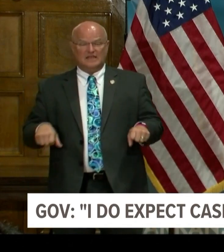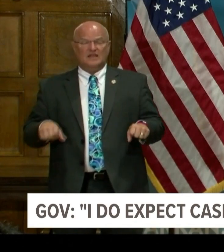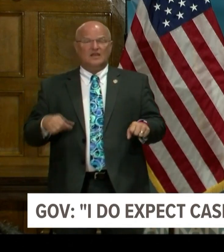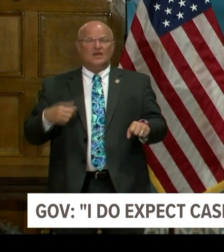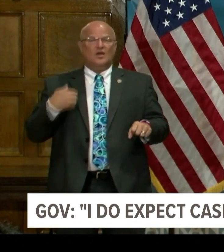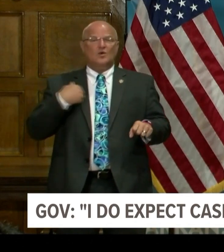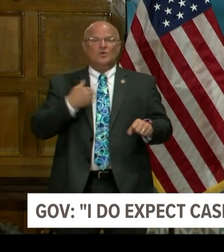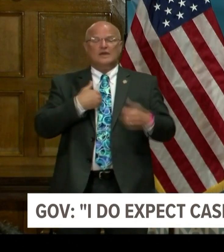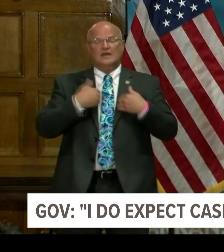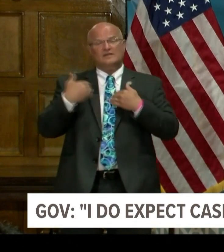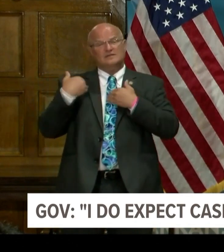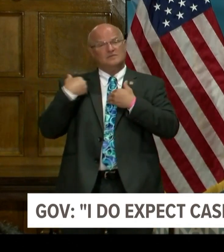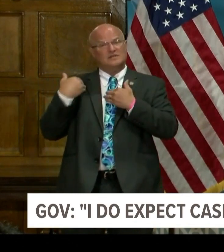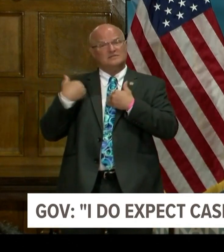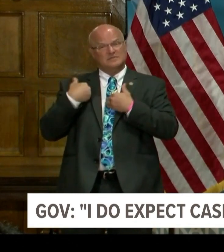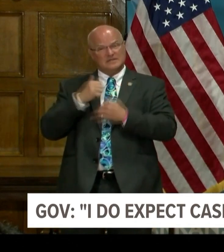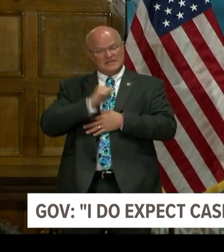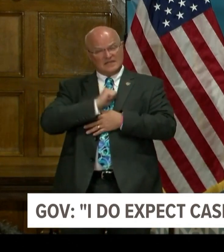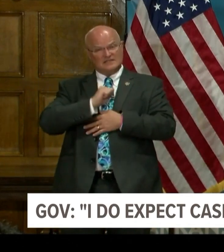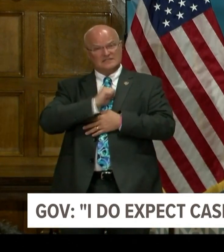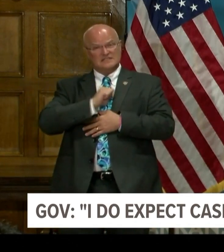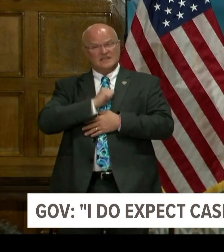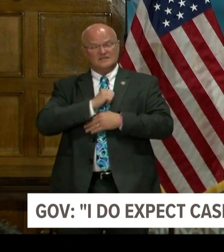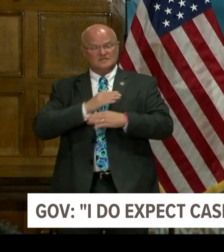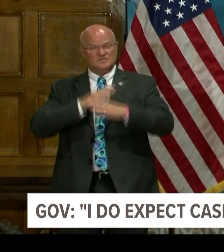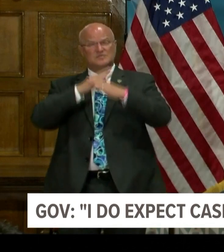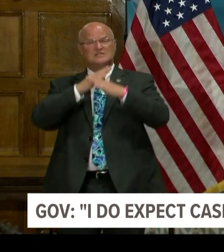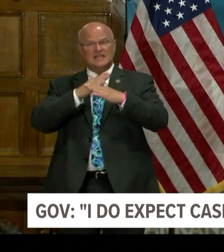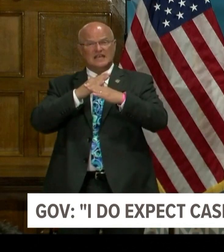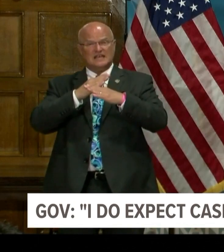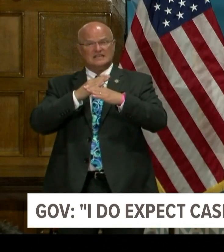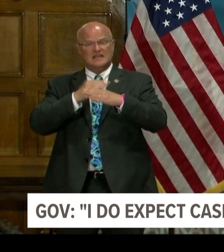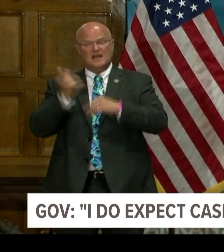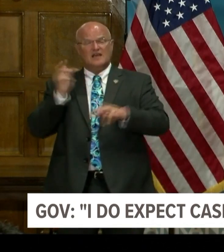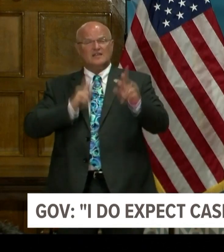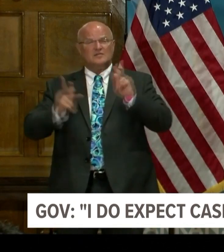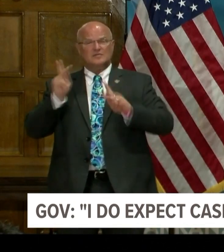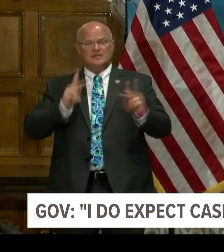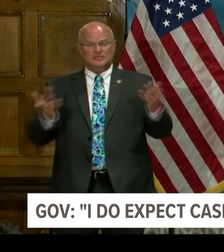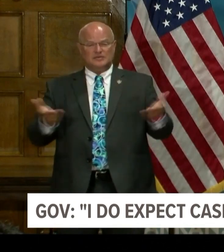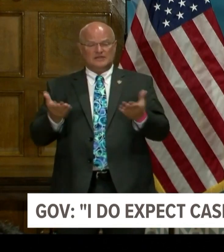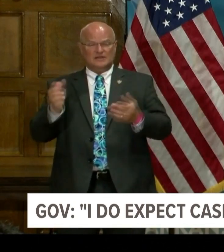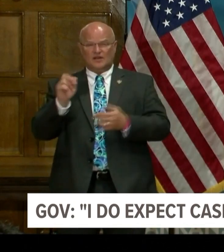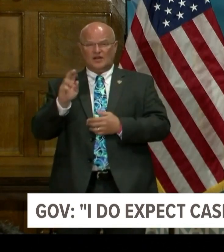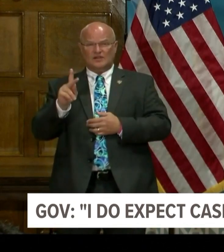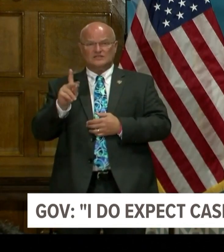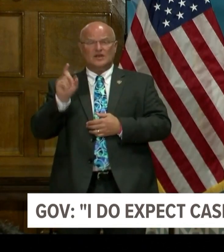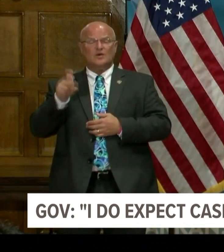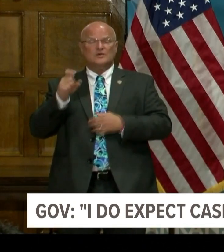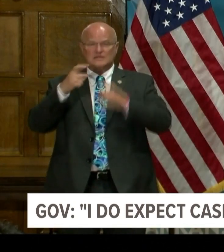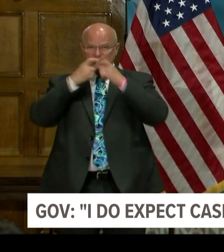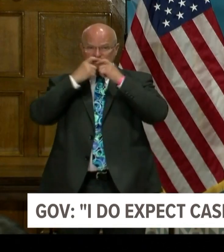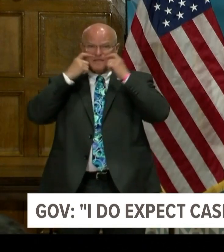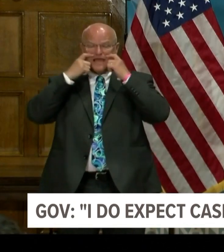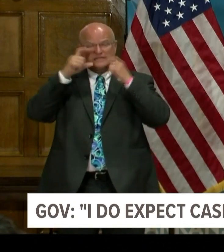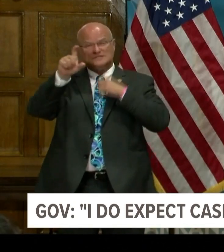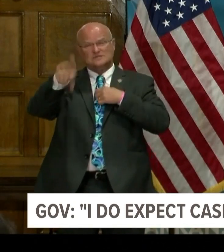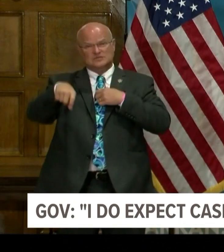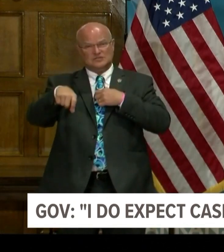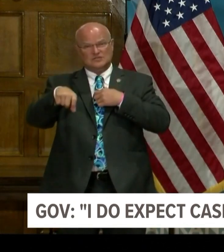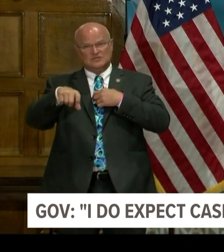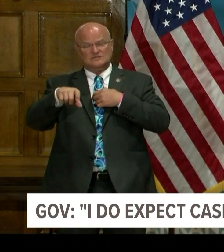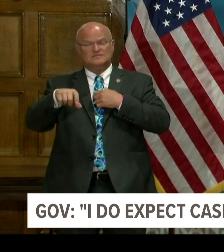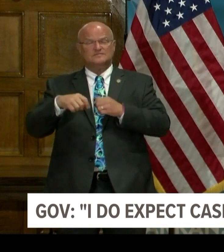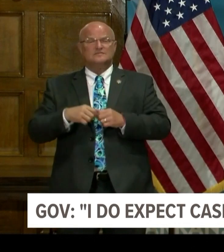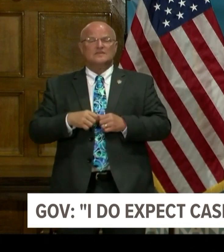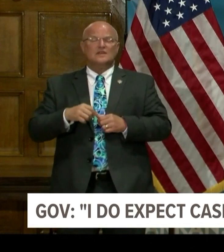an obligation to protect our fellow citizens, and to do that we should wear all masks when